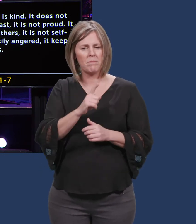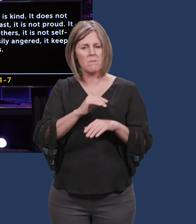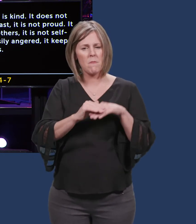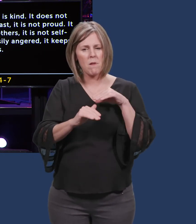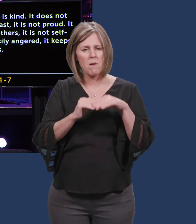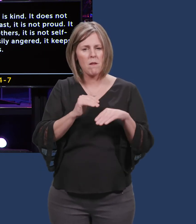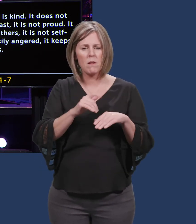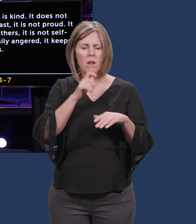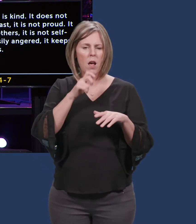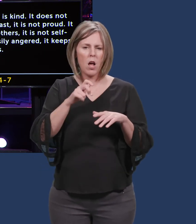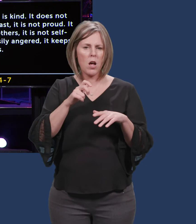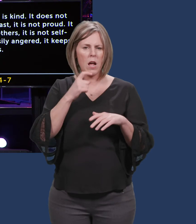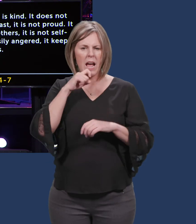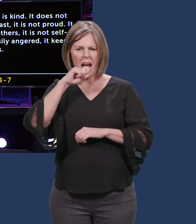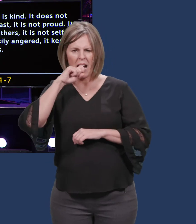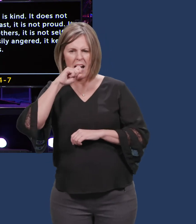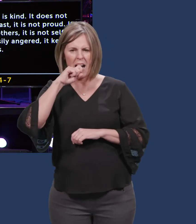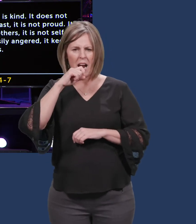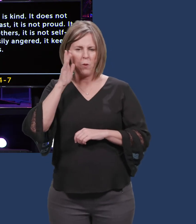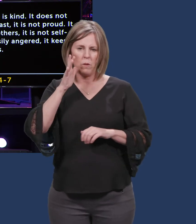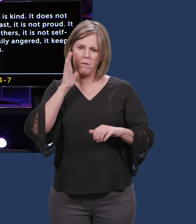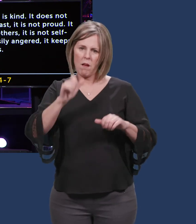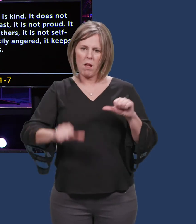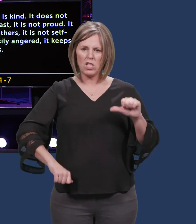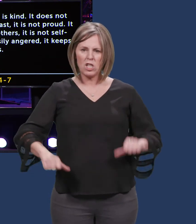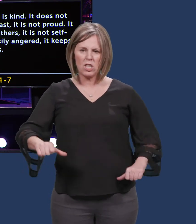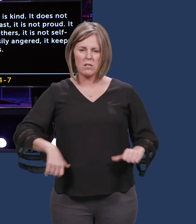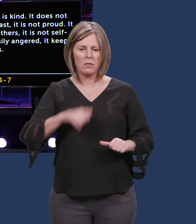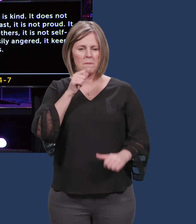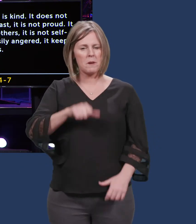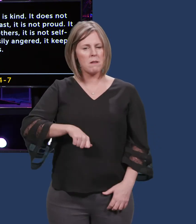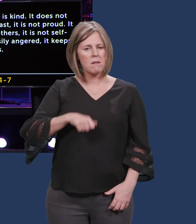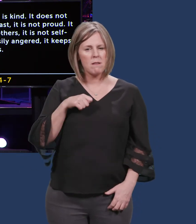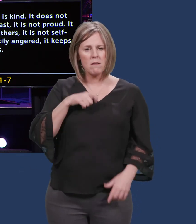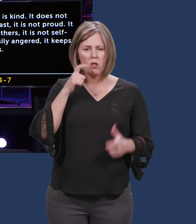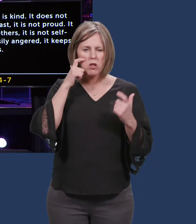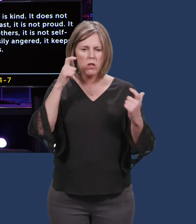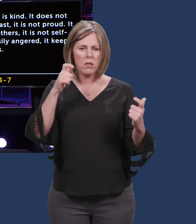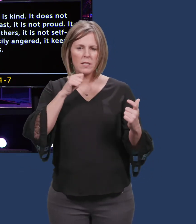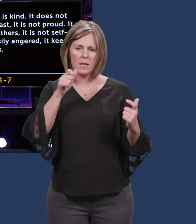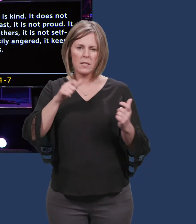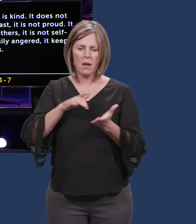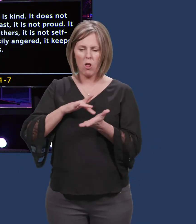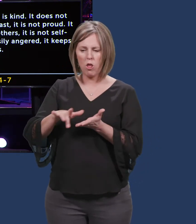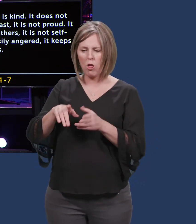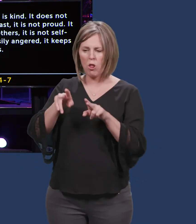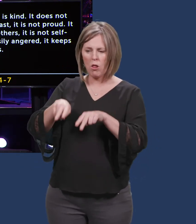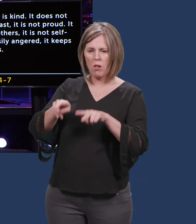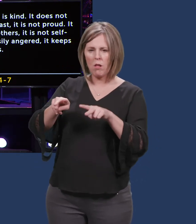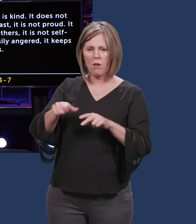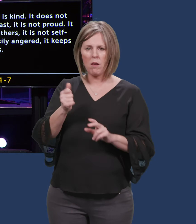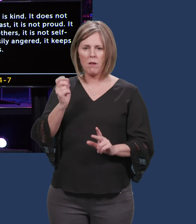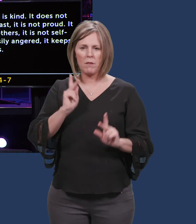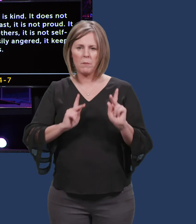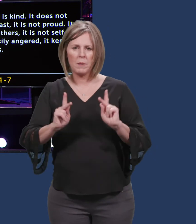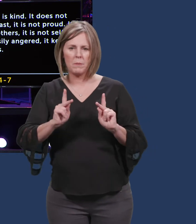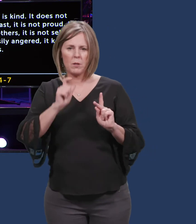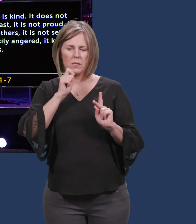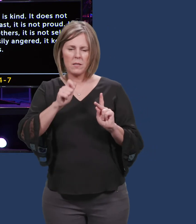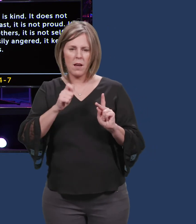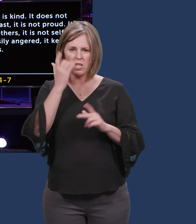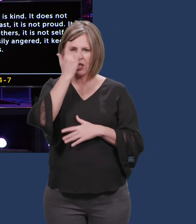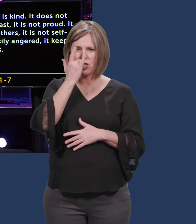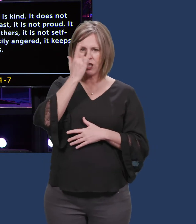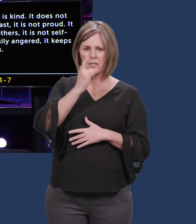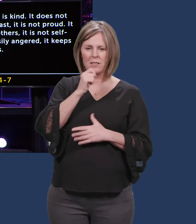It does not envy. It does not boast. It is not proud. It does not dishonor others. It is not self-seeking. It is not